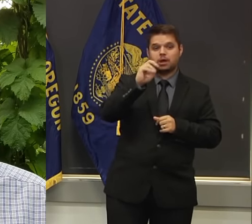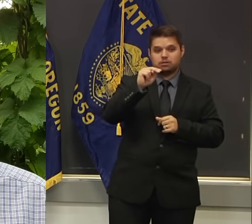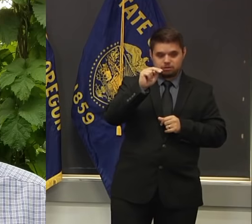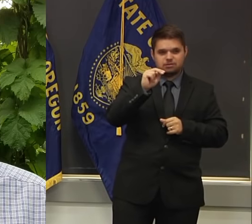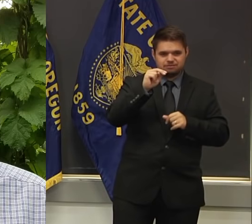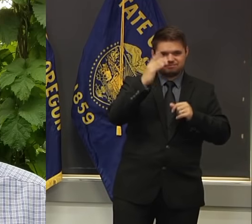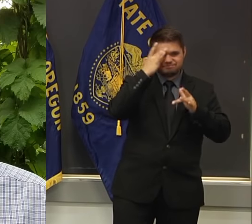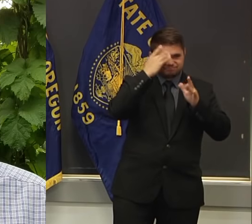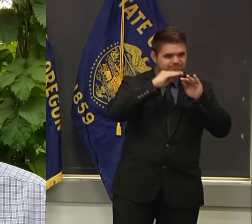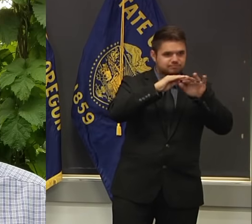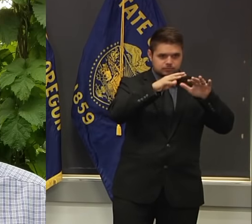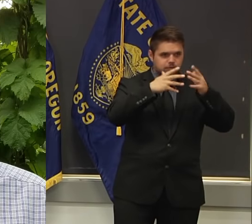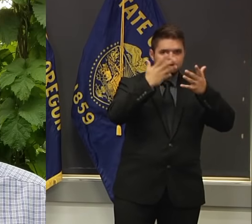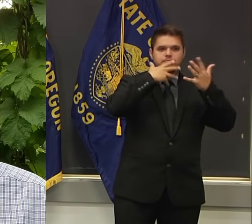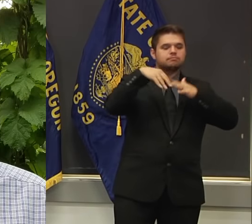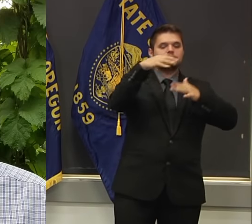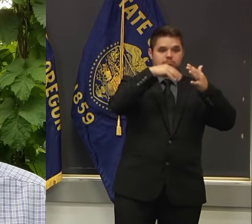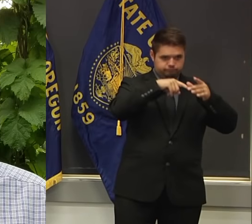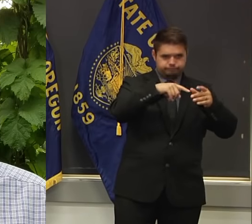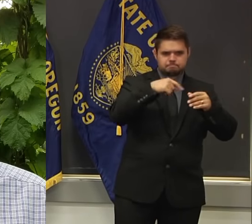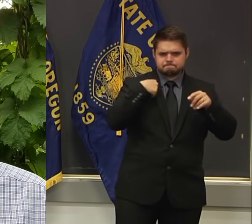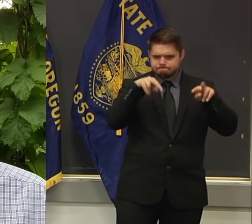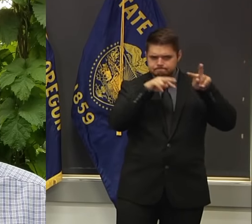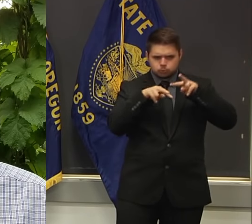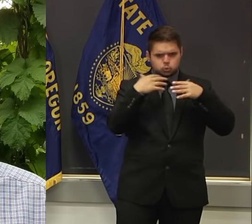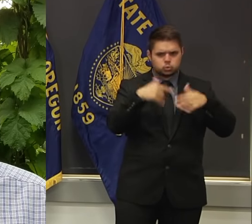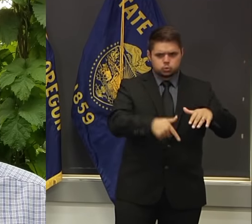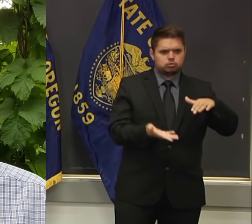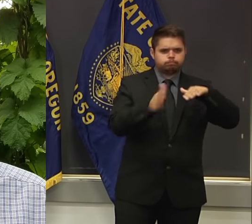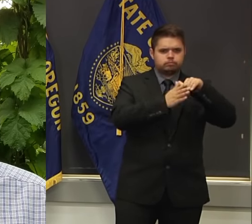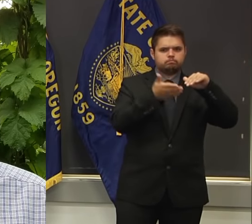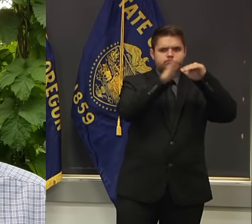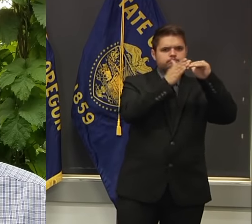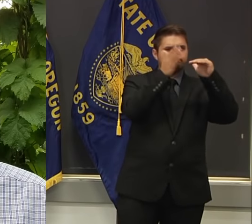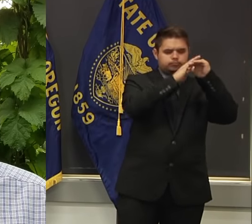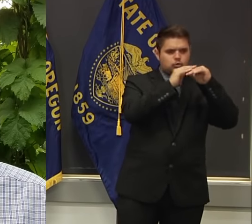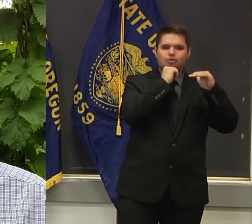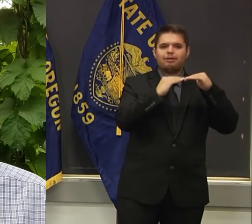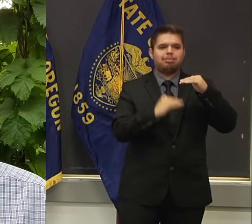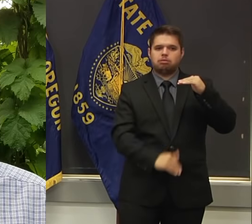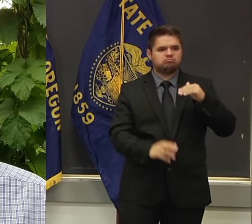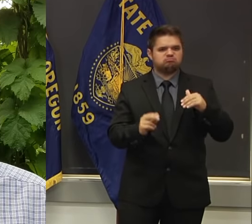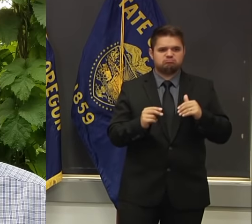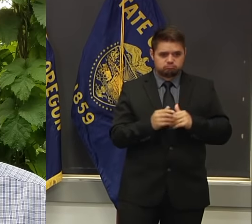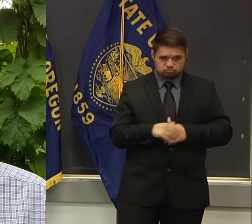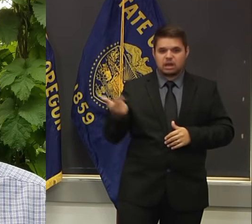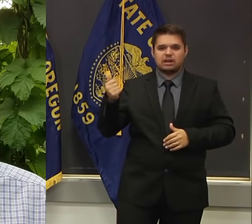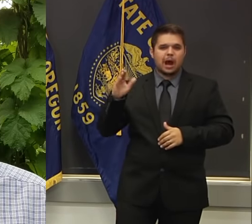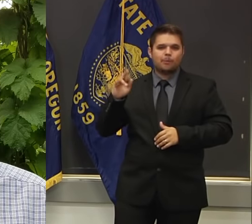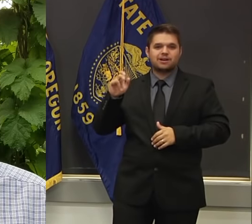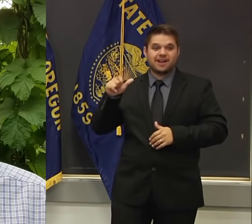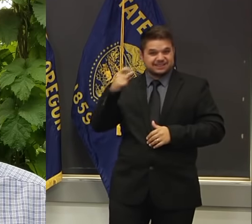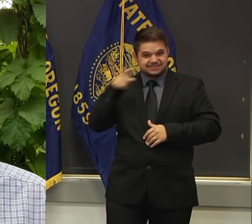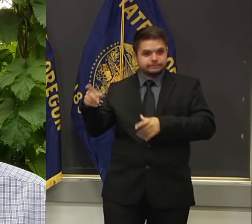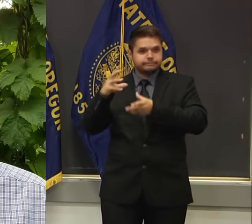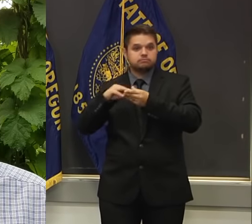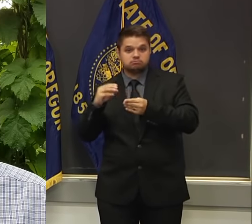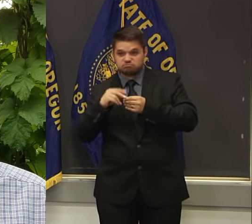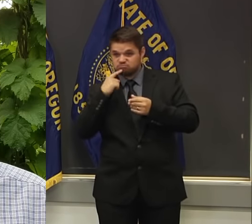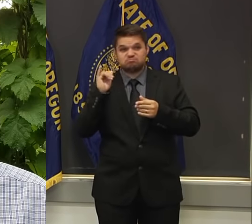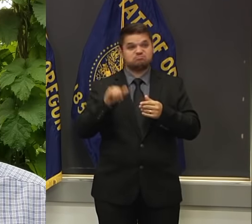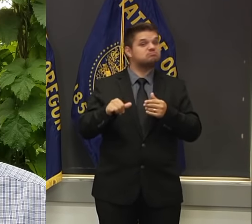levels of carbon monoxide, but I think as Gabriella mentioned before, it's really the particulate in the smoke that